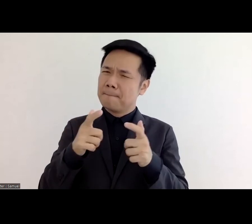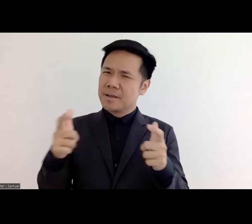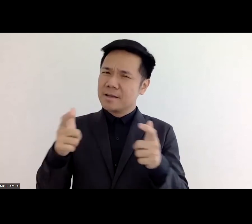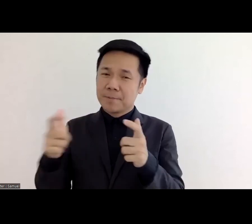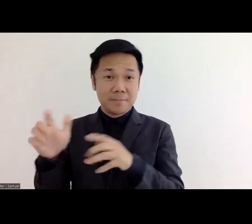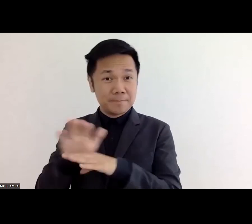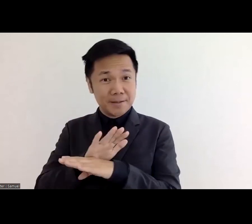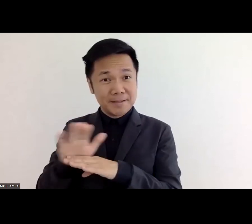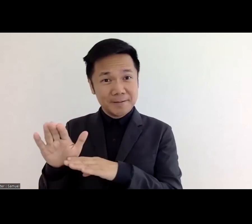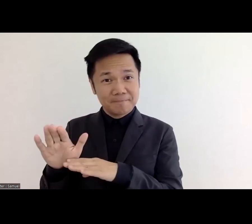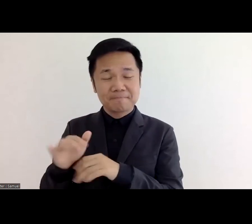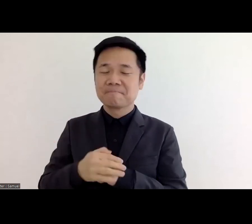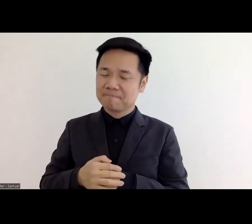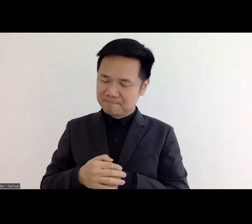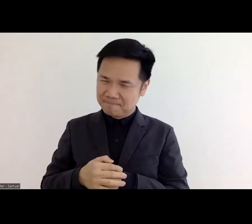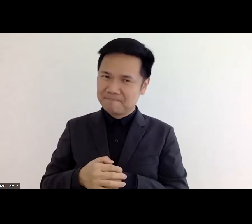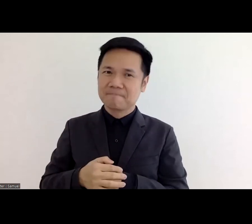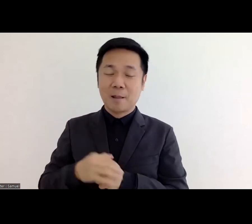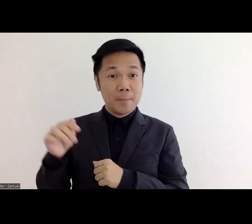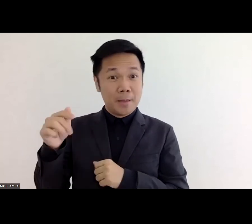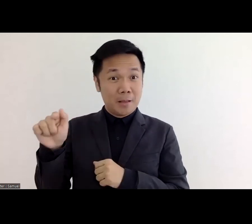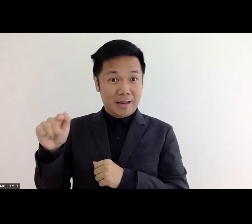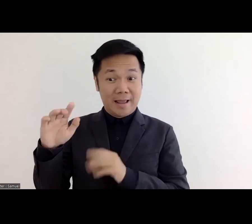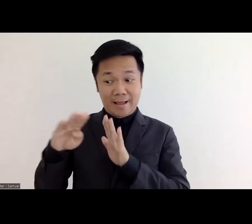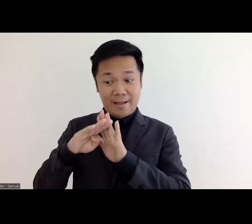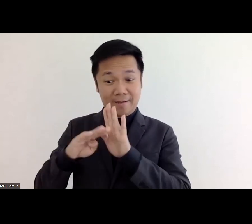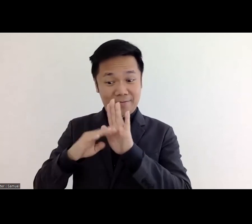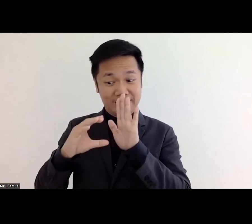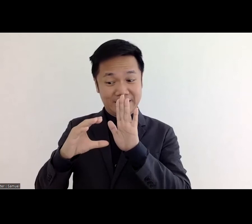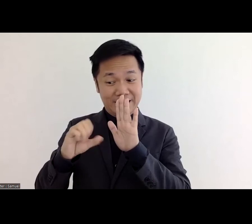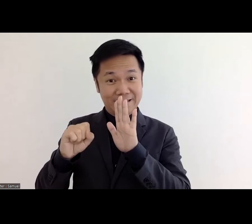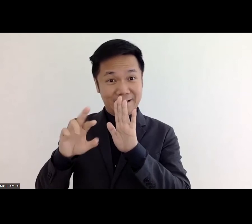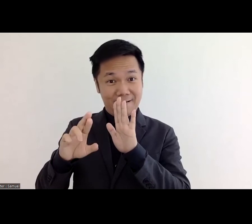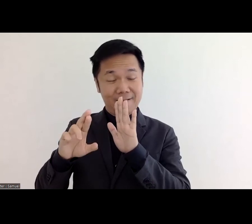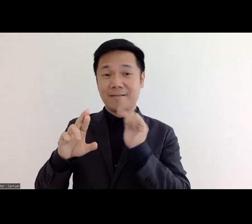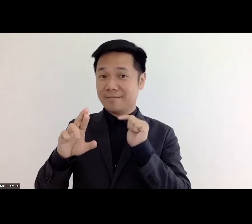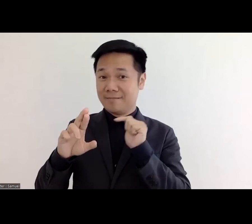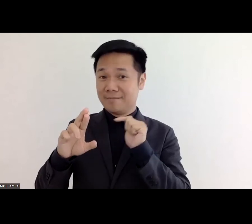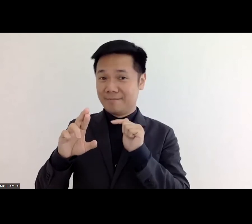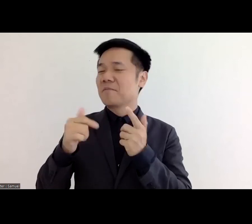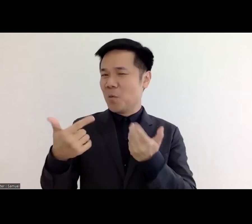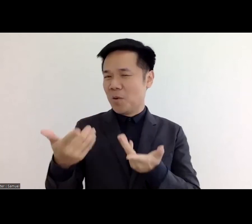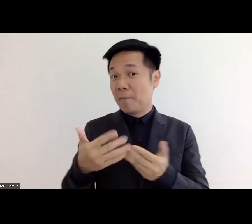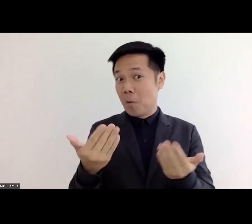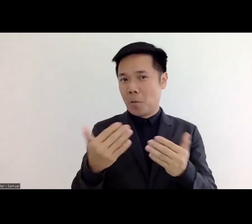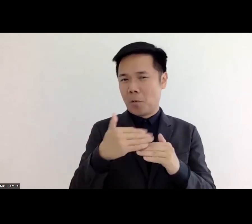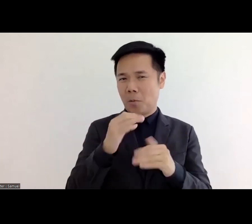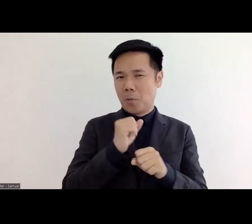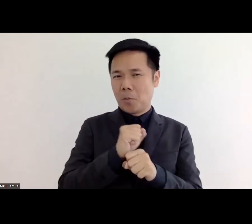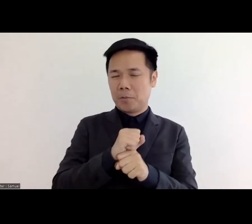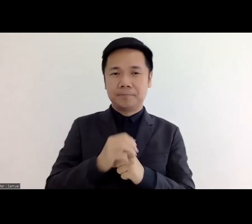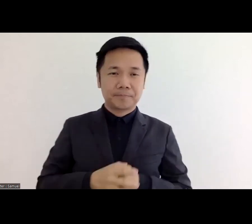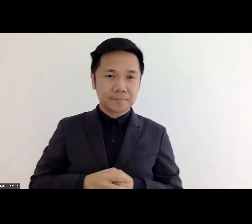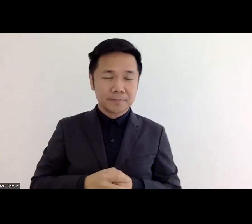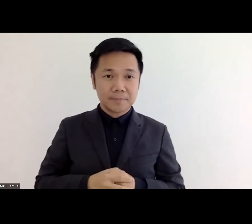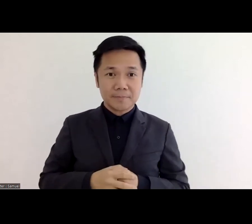of taking on and establishing even supported employment divisions. HSBC, Pizza Hut.